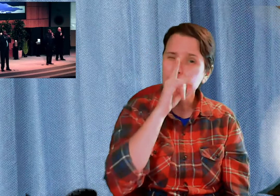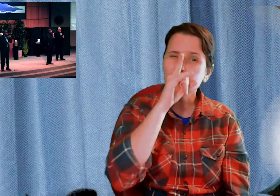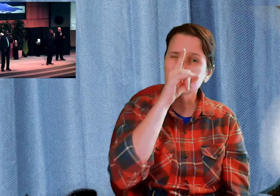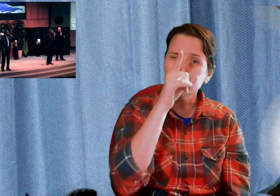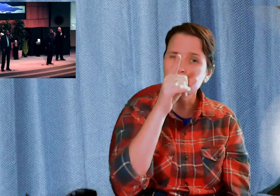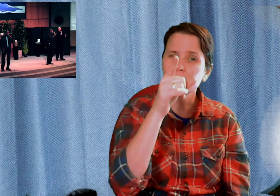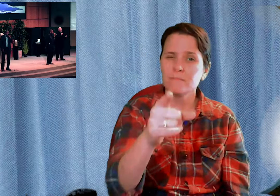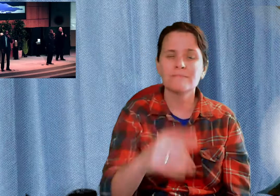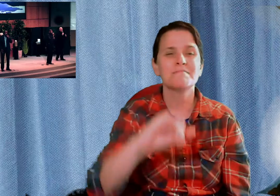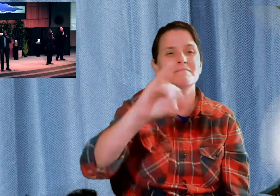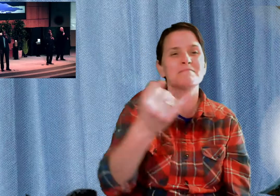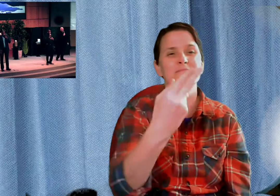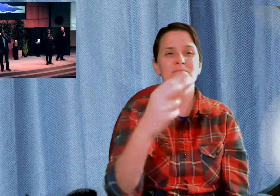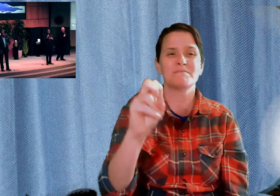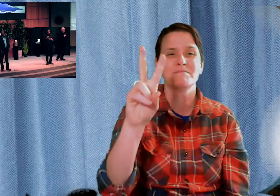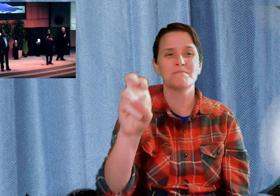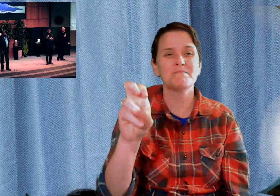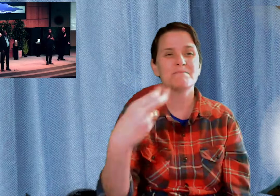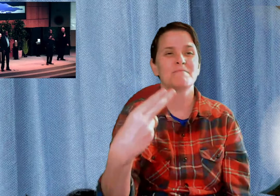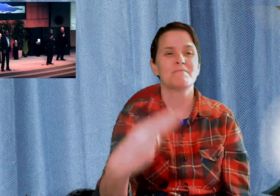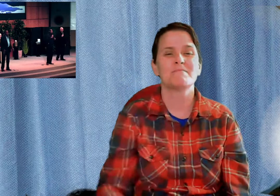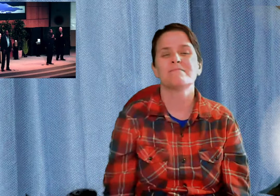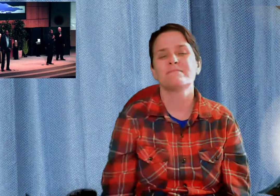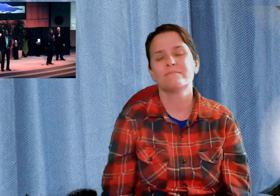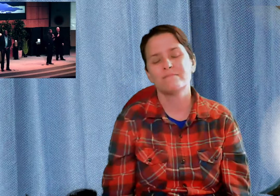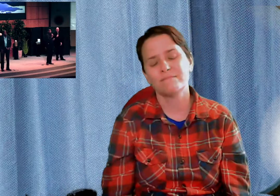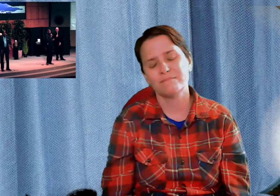I am Jehovah.